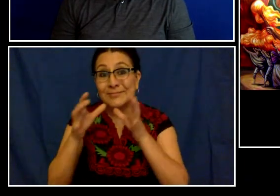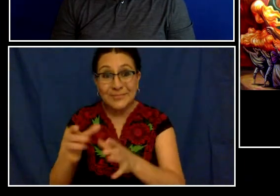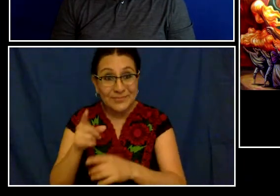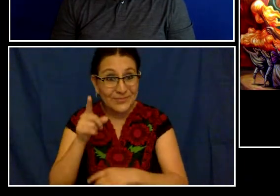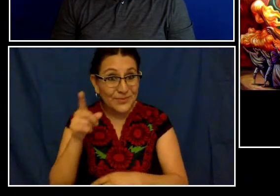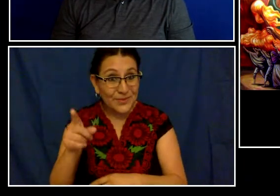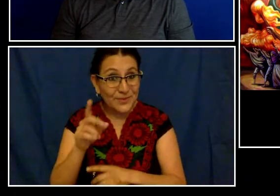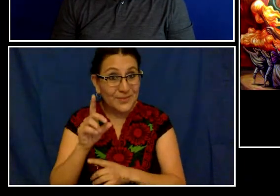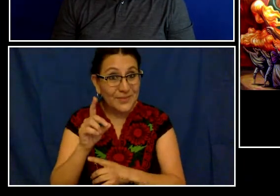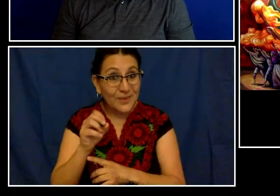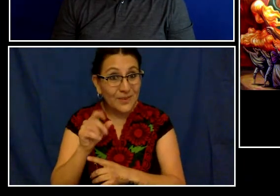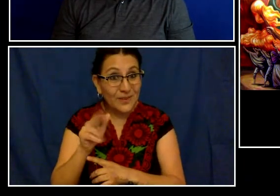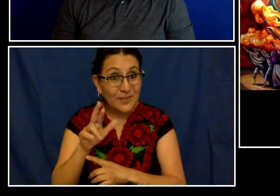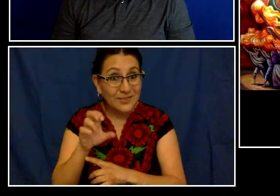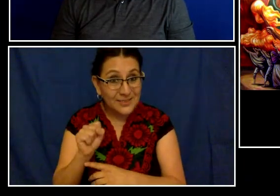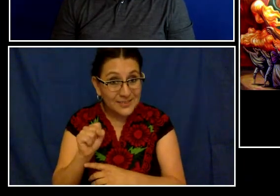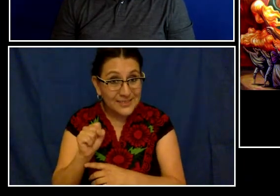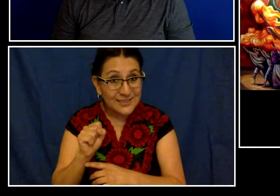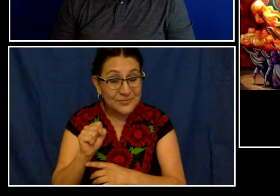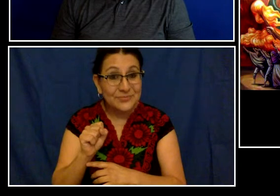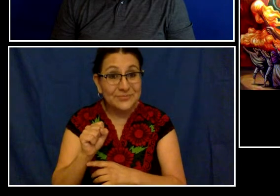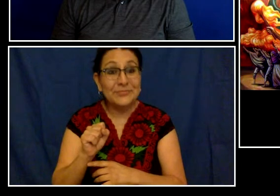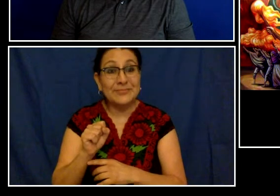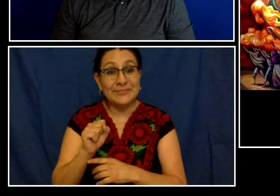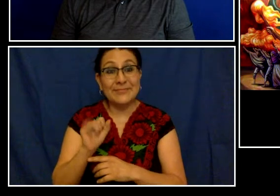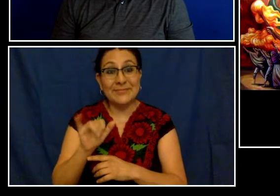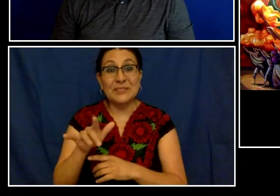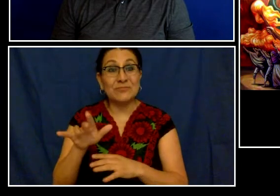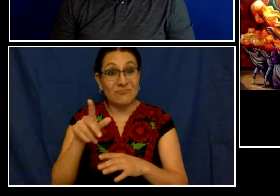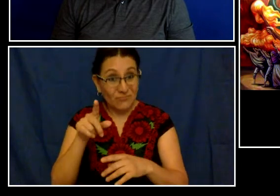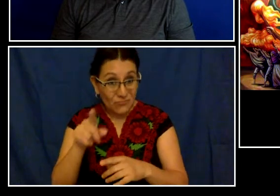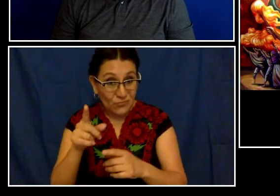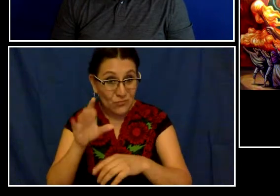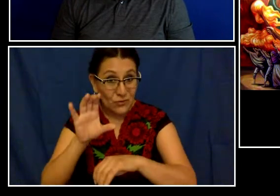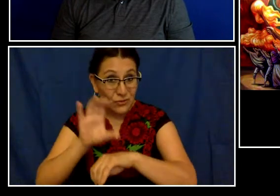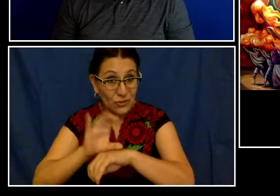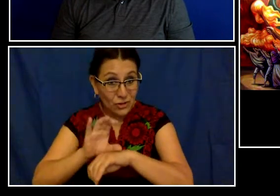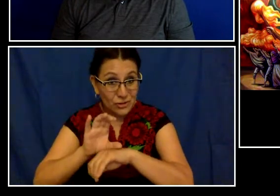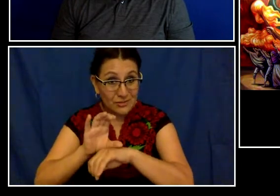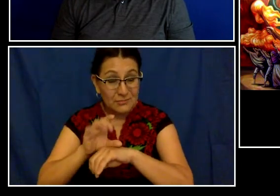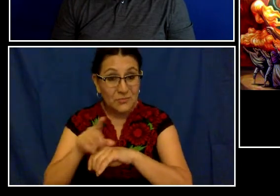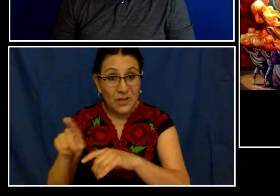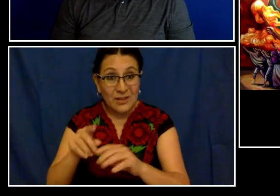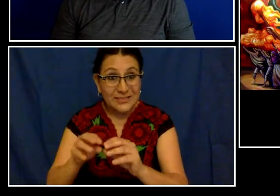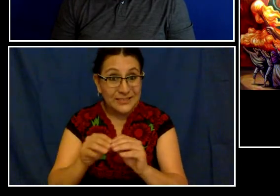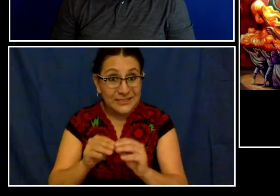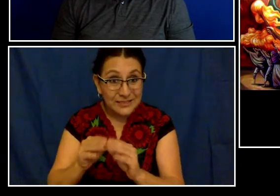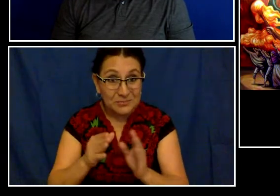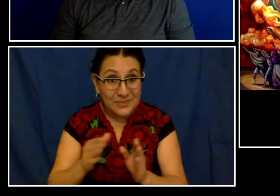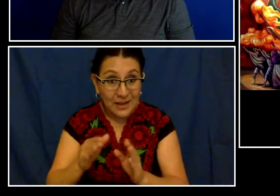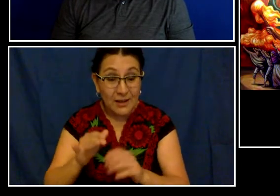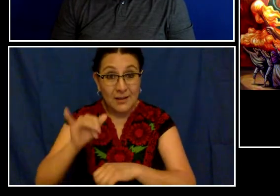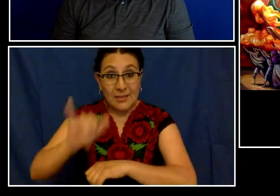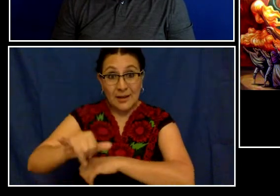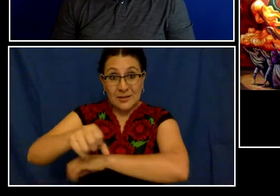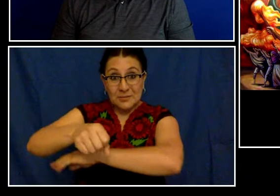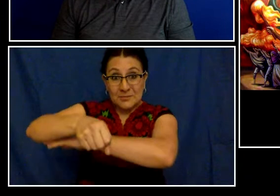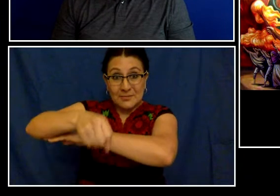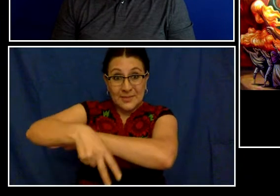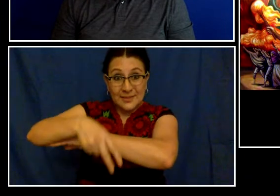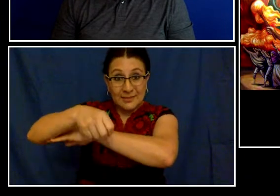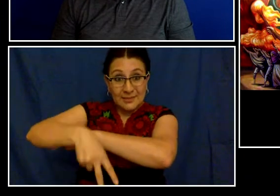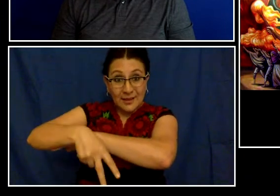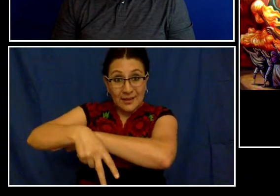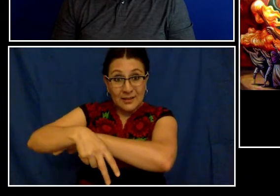So then once they made that decision that they were going to go ahead and move forward, okay, they went to Dolores. They went into the